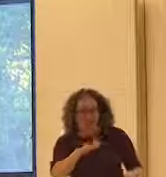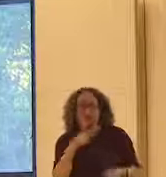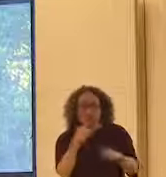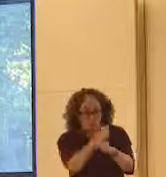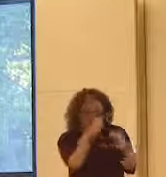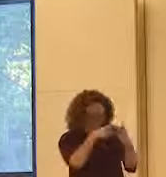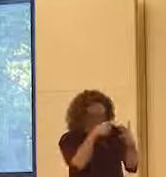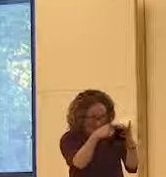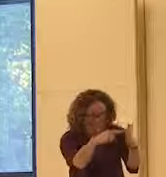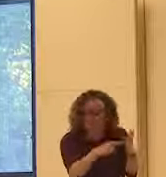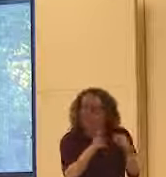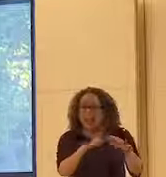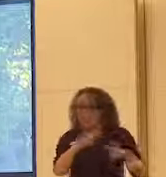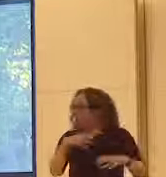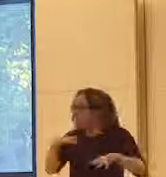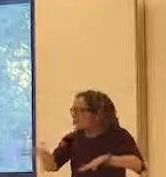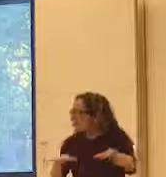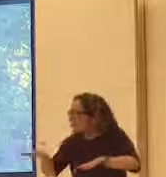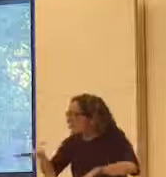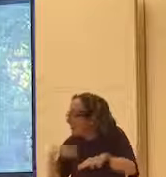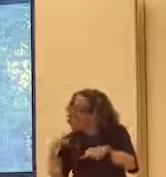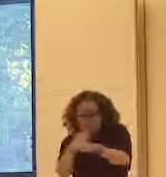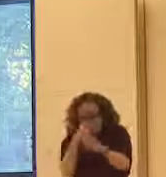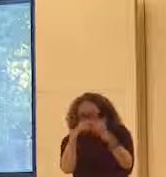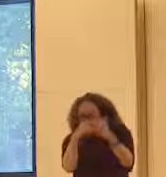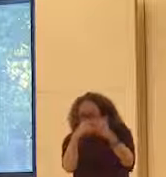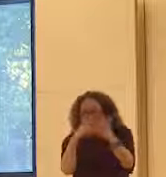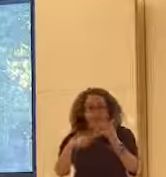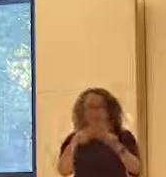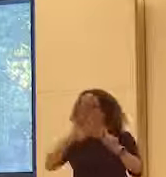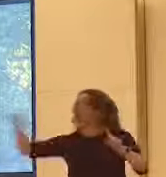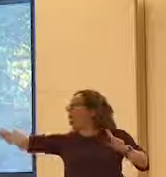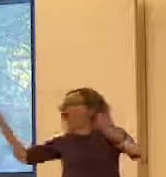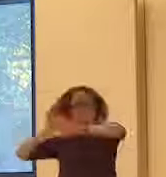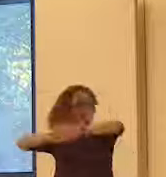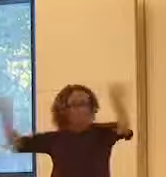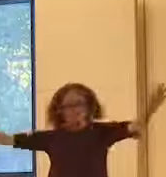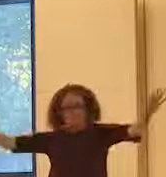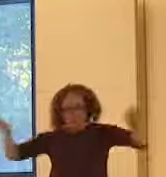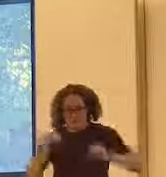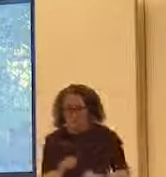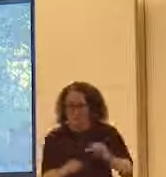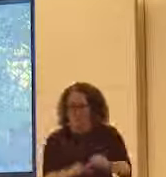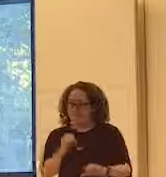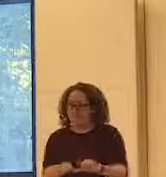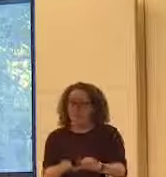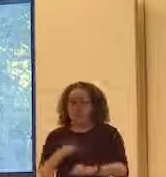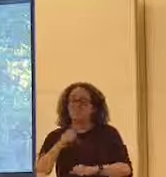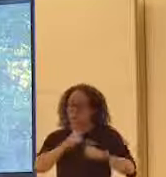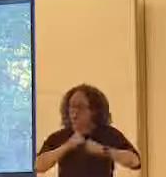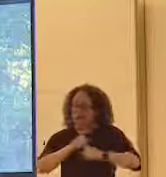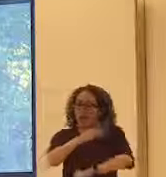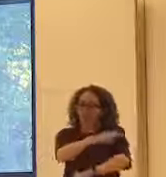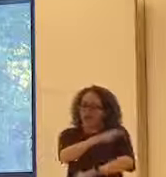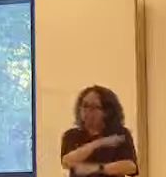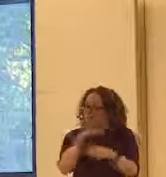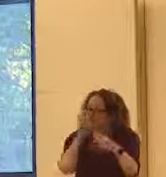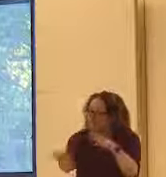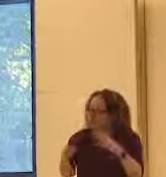If it's anxiety, we do this, this and this. If it's panic attacks, we do this, this, this. We don't go off on tangents, we go through the